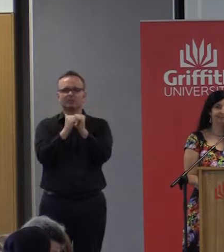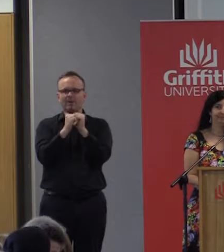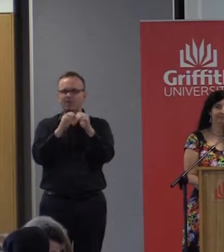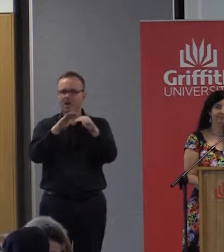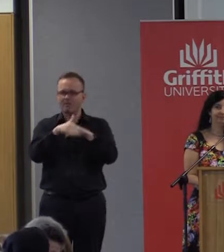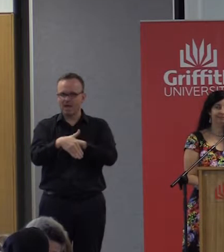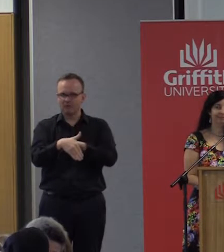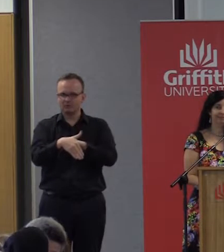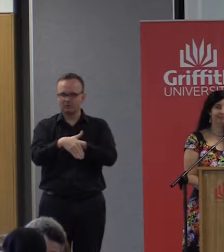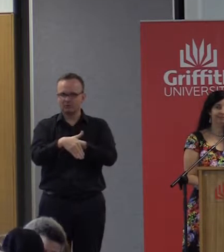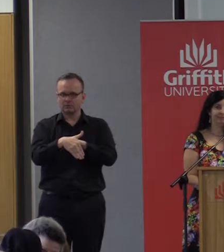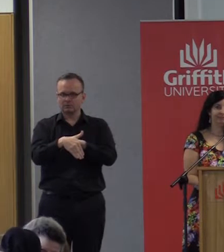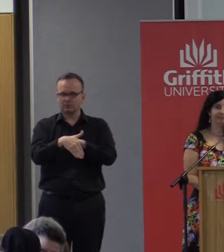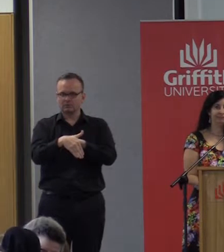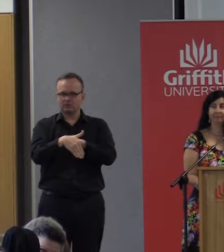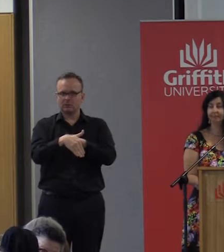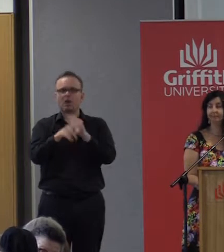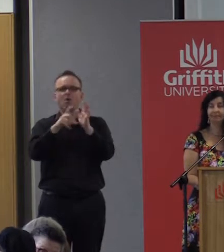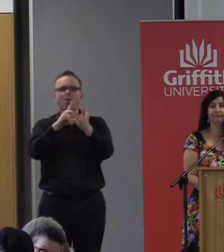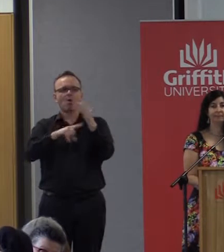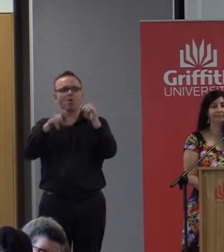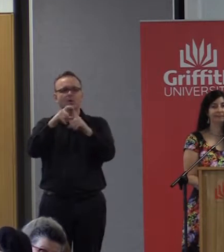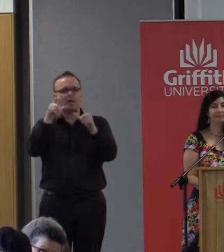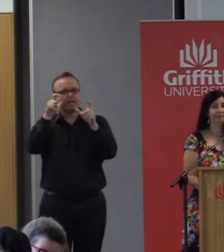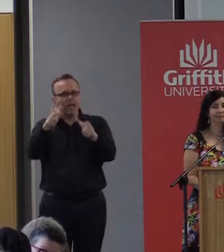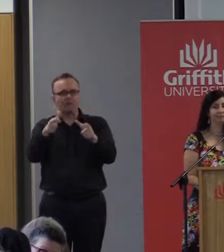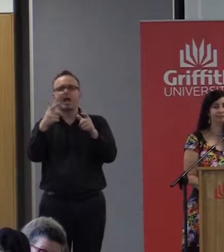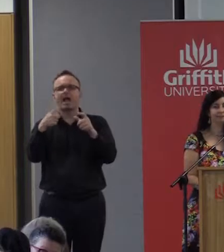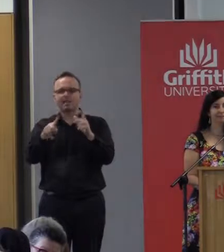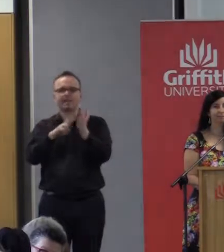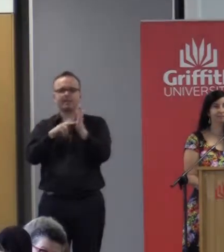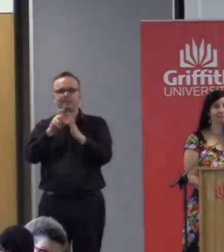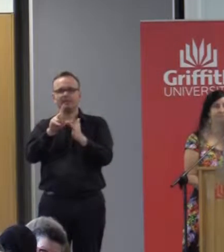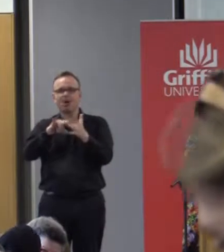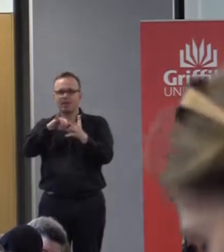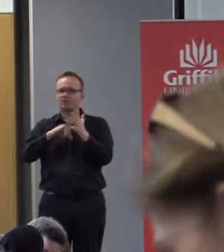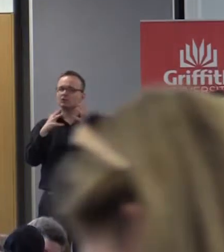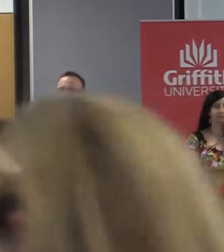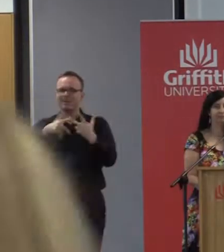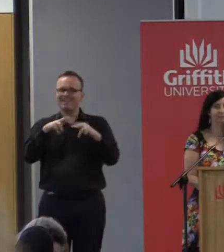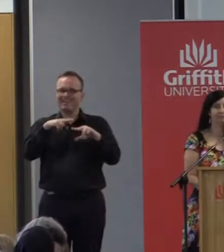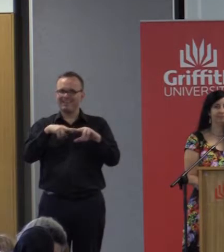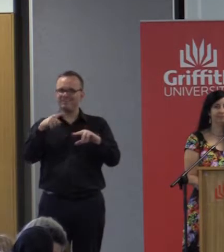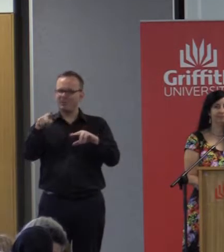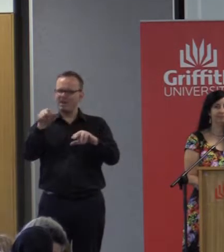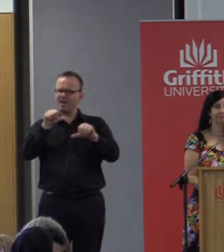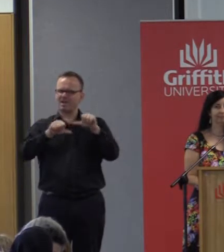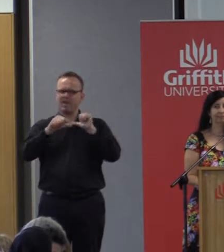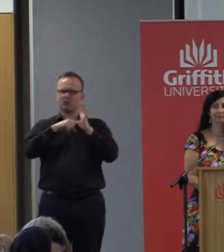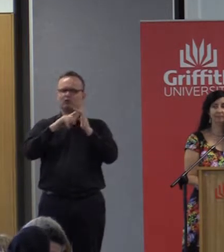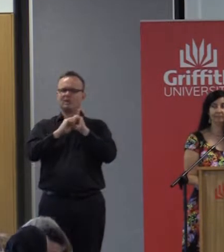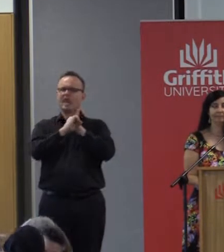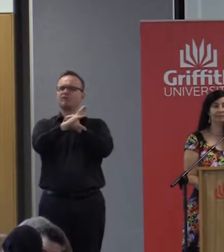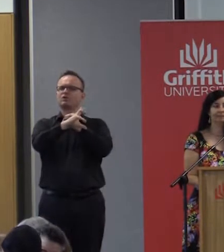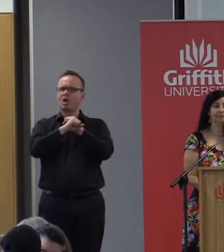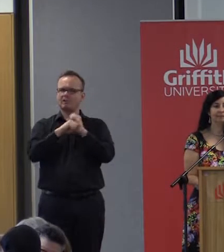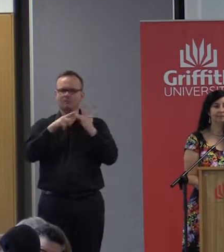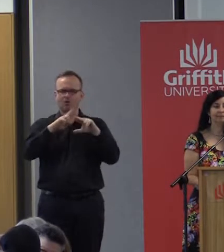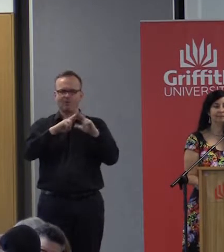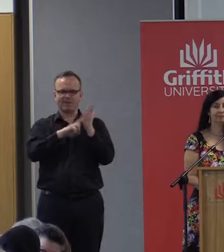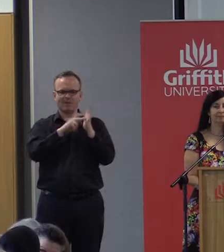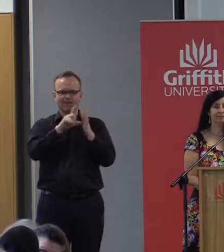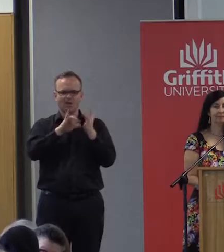carers and the NDIS. So coming back to the advertisement of the NDIS, I'm just